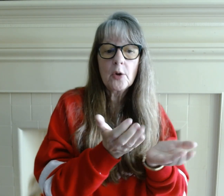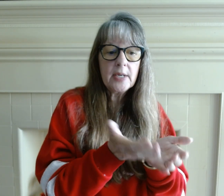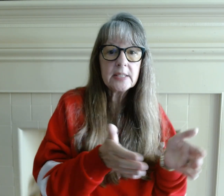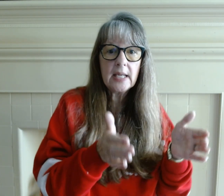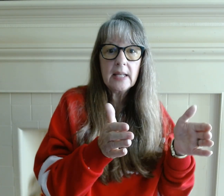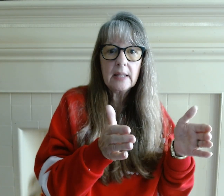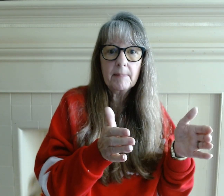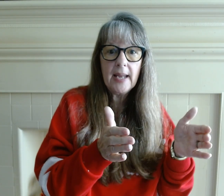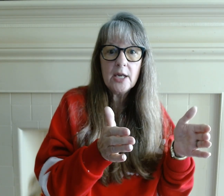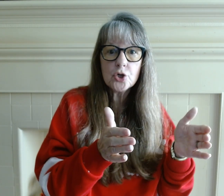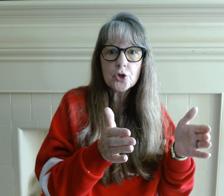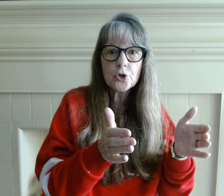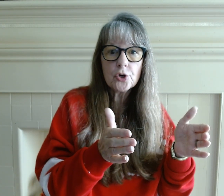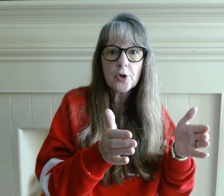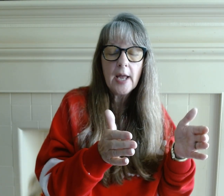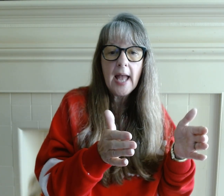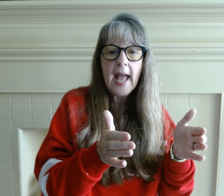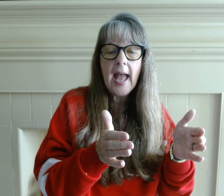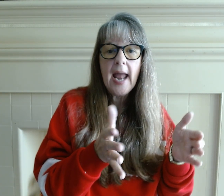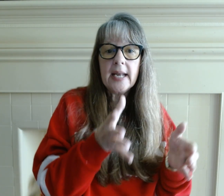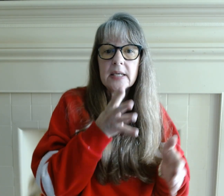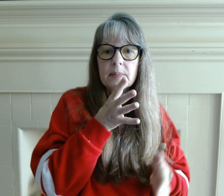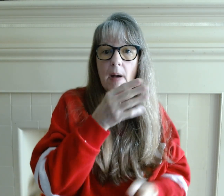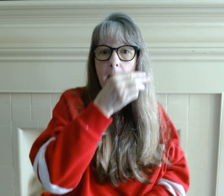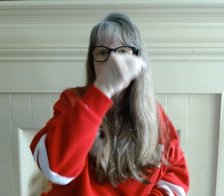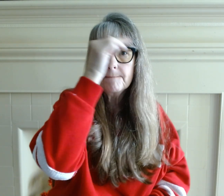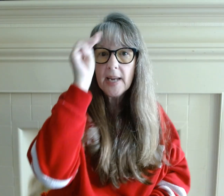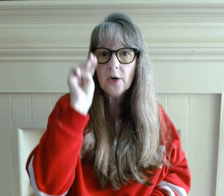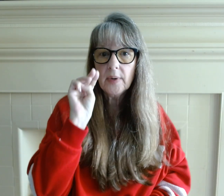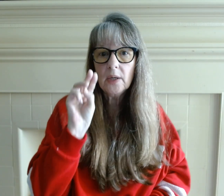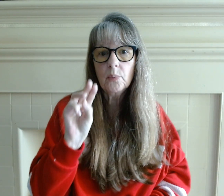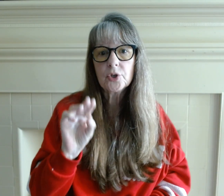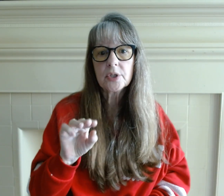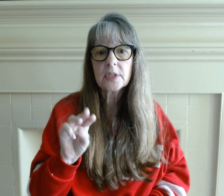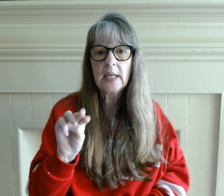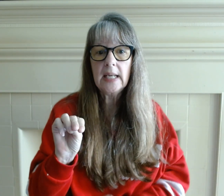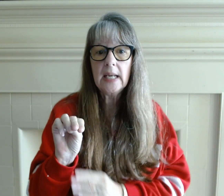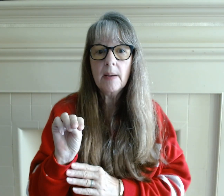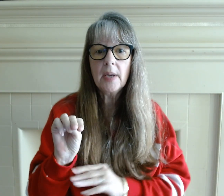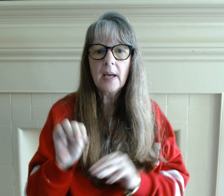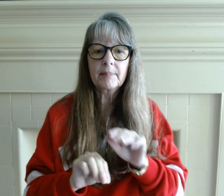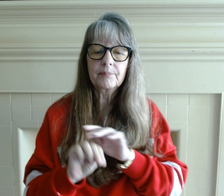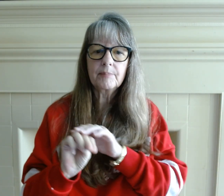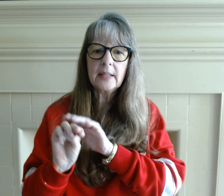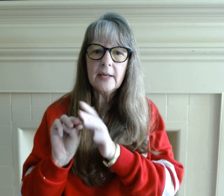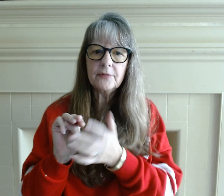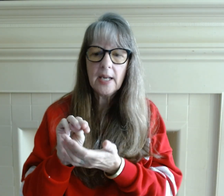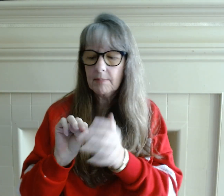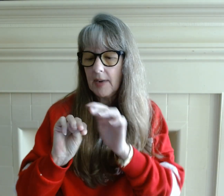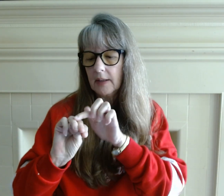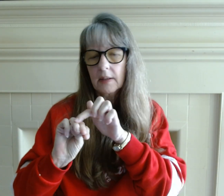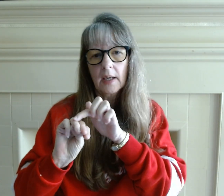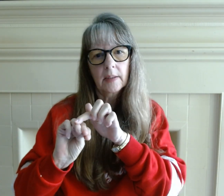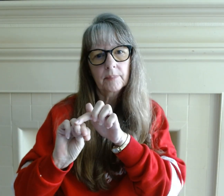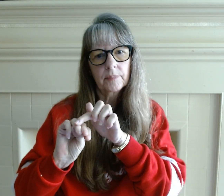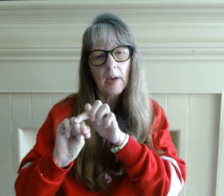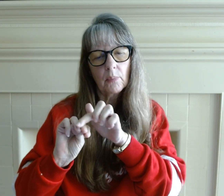He's in the manger, and his mom Mary, which is an M. My left hand, my right